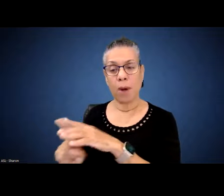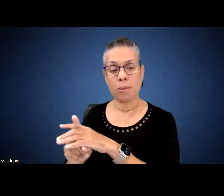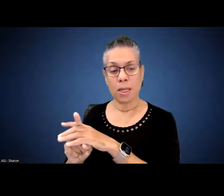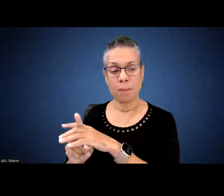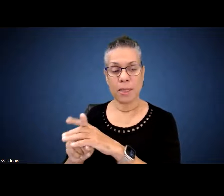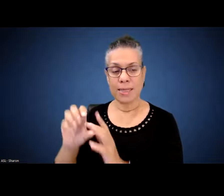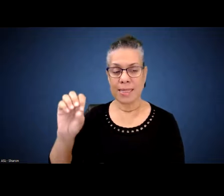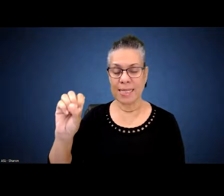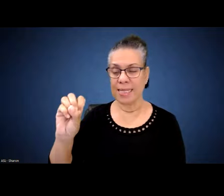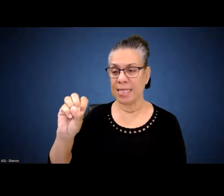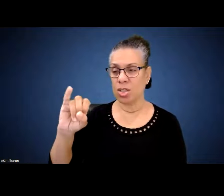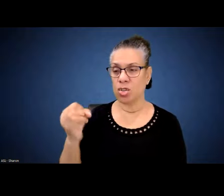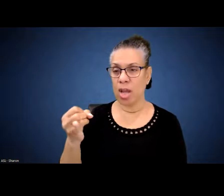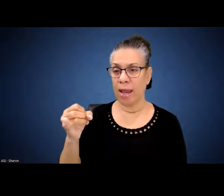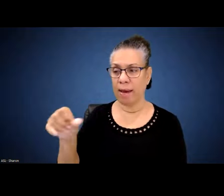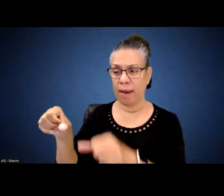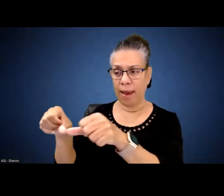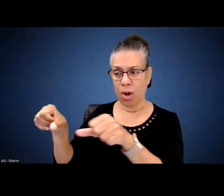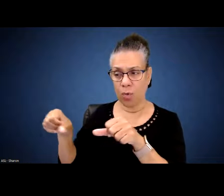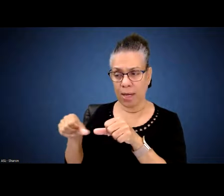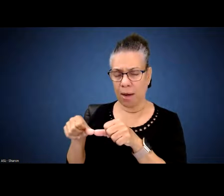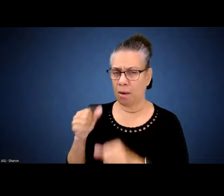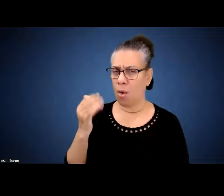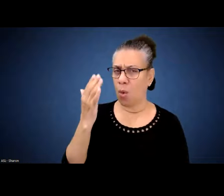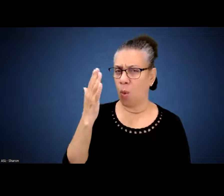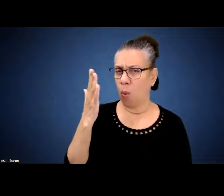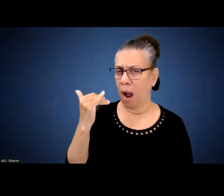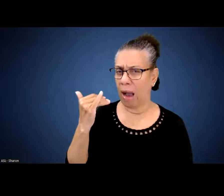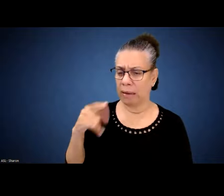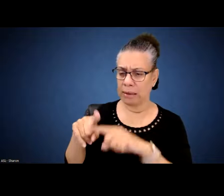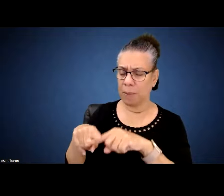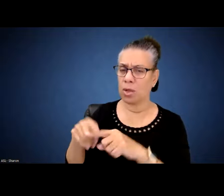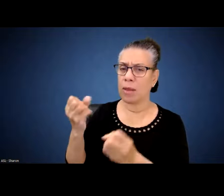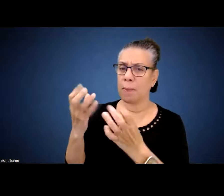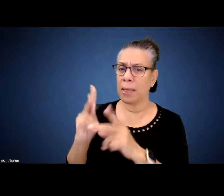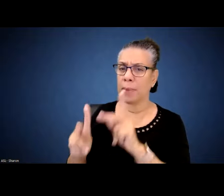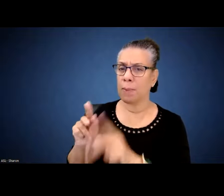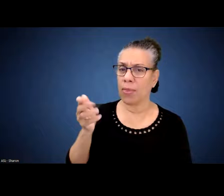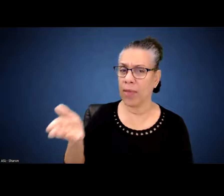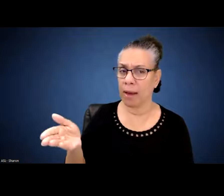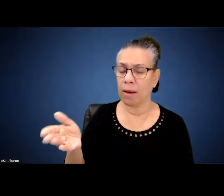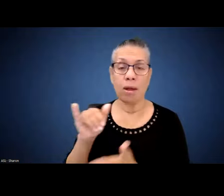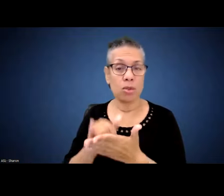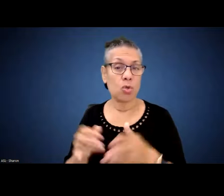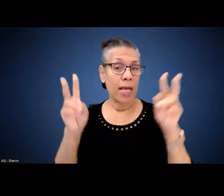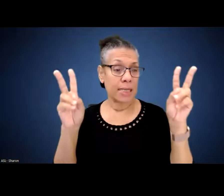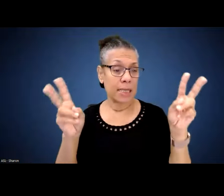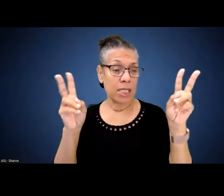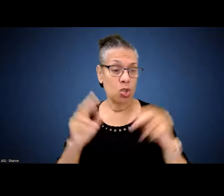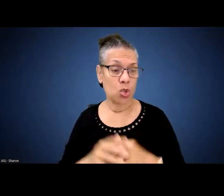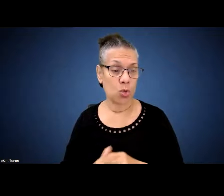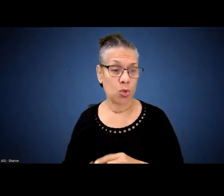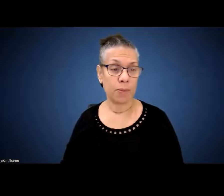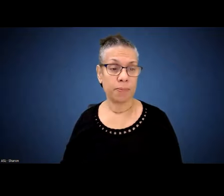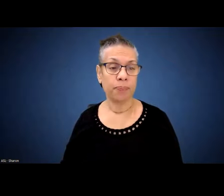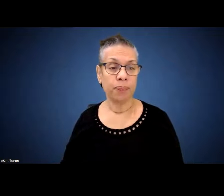EJ areas, and it's not exactly clear why in terms of the population. So that's an area, that is an issue that has